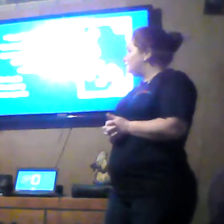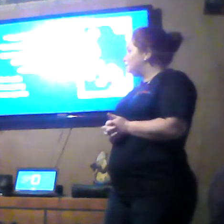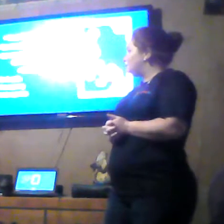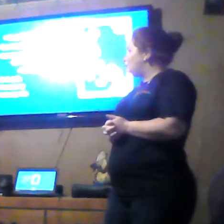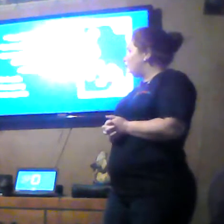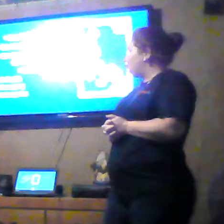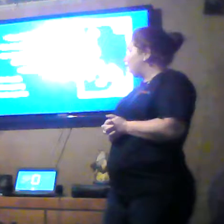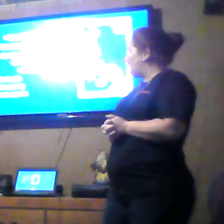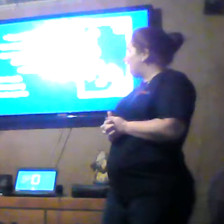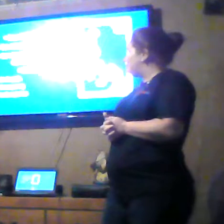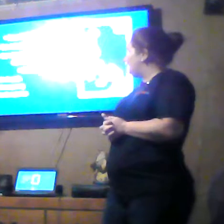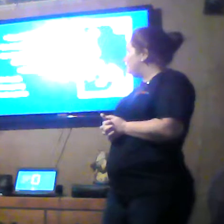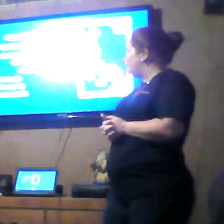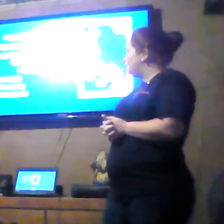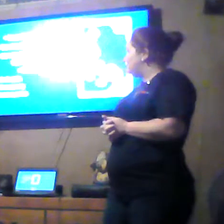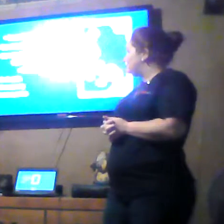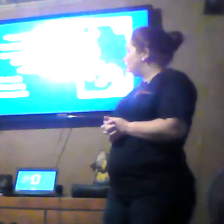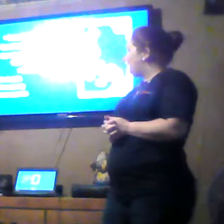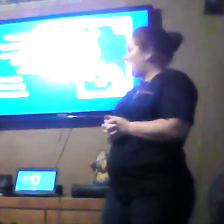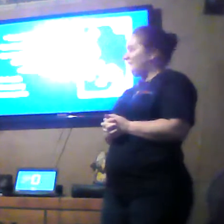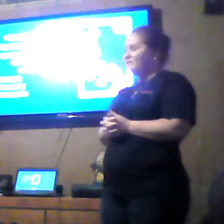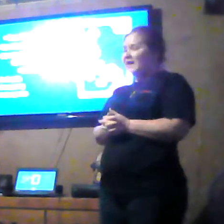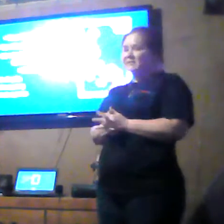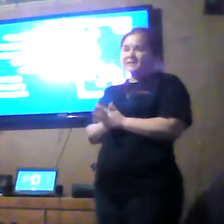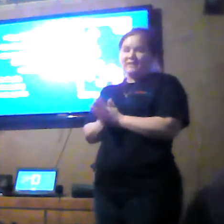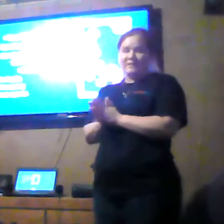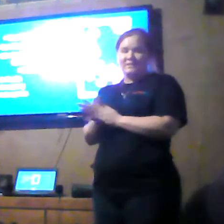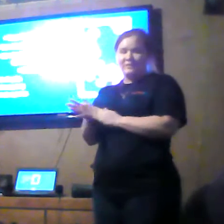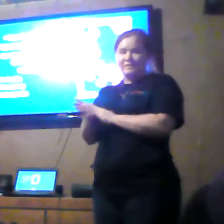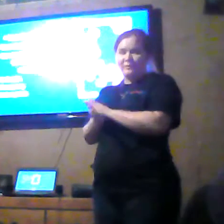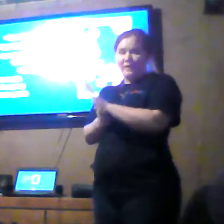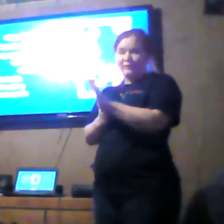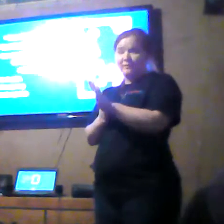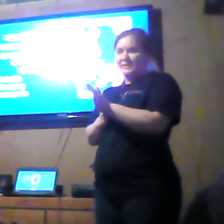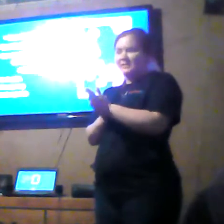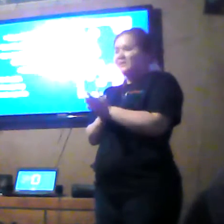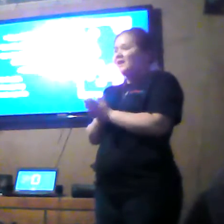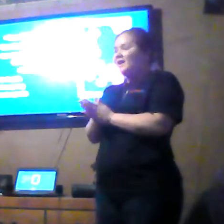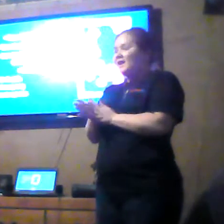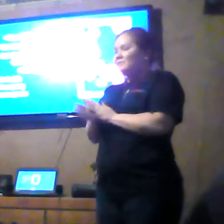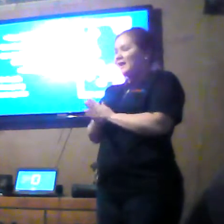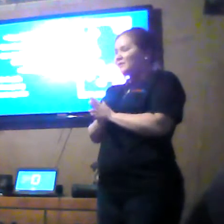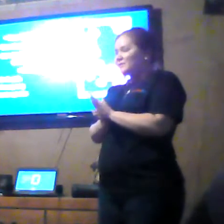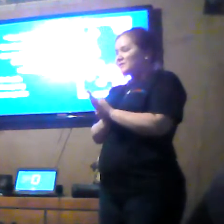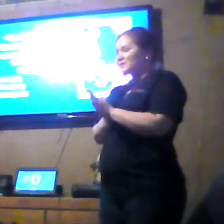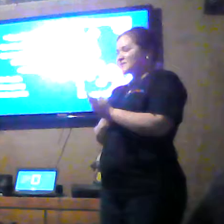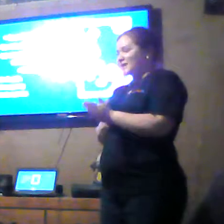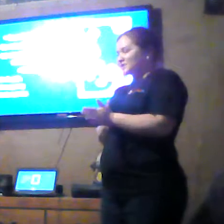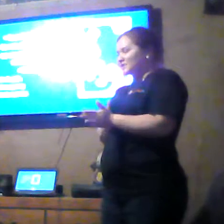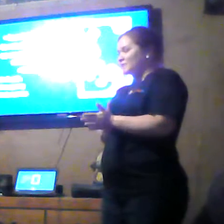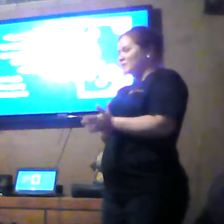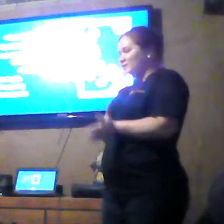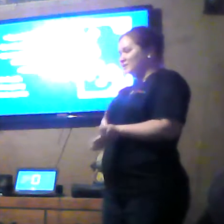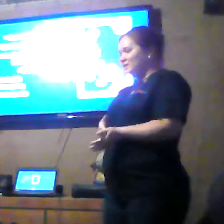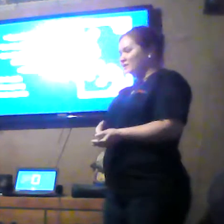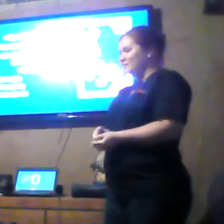to 1.5 micrometers by 5 to 7 tenths of a micrometer. A micrometer is actually a millionth of a